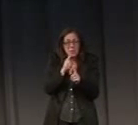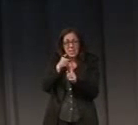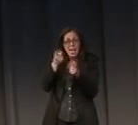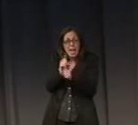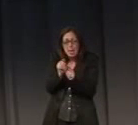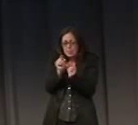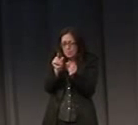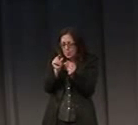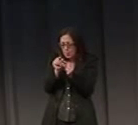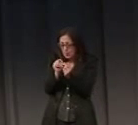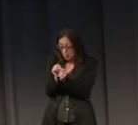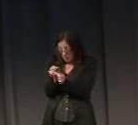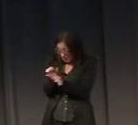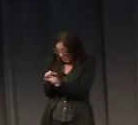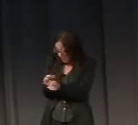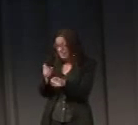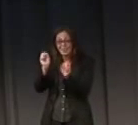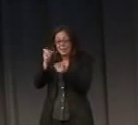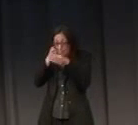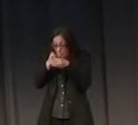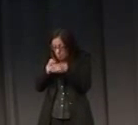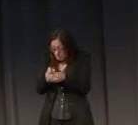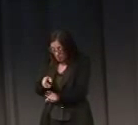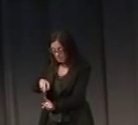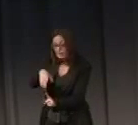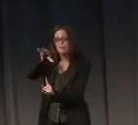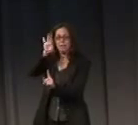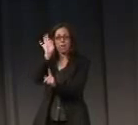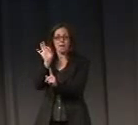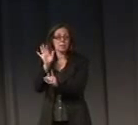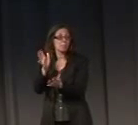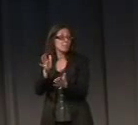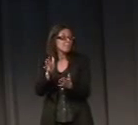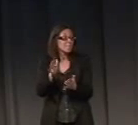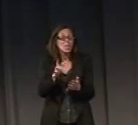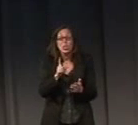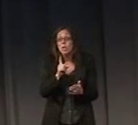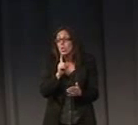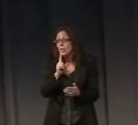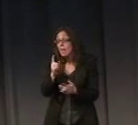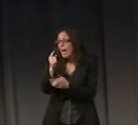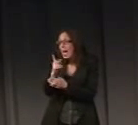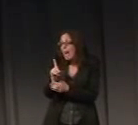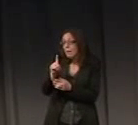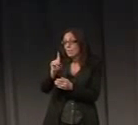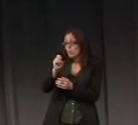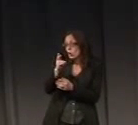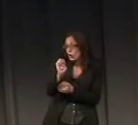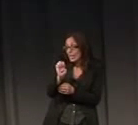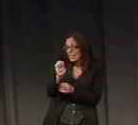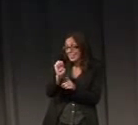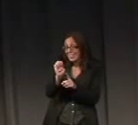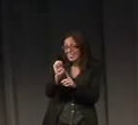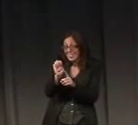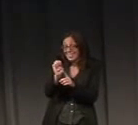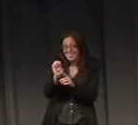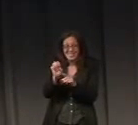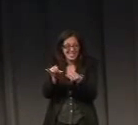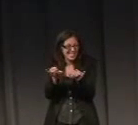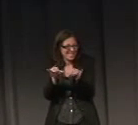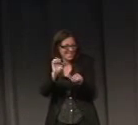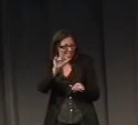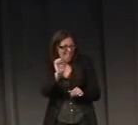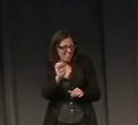The extent from the science shows us that it's on the order of half a degree, if not less. Okay, so what that means is in